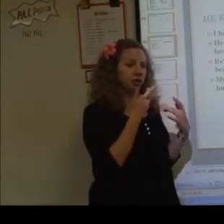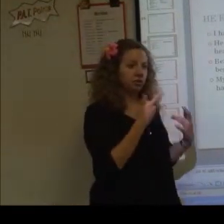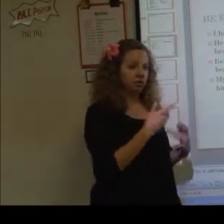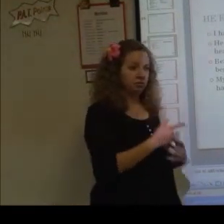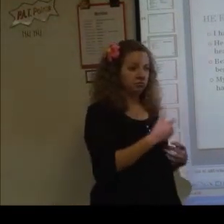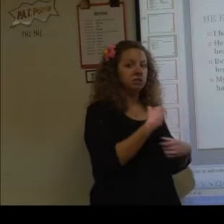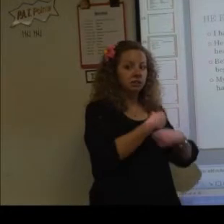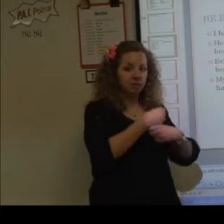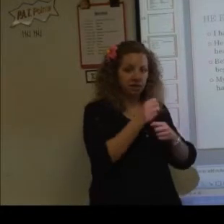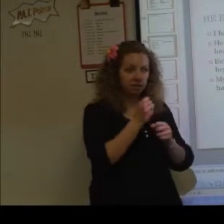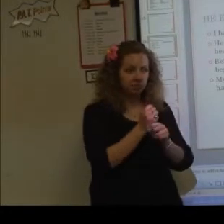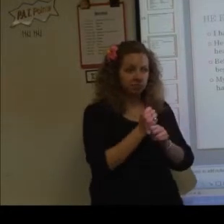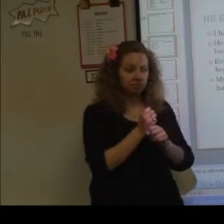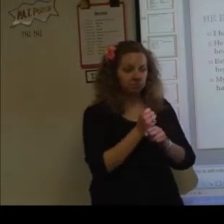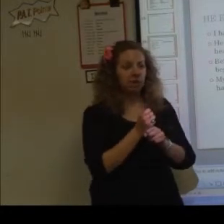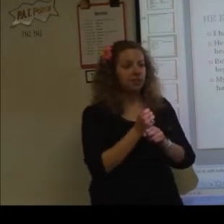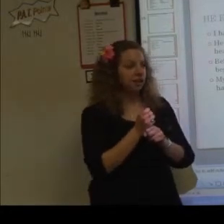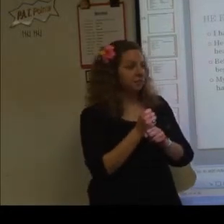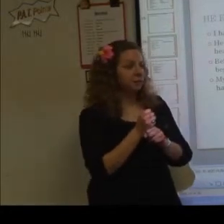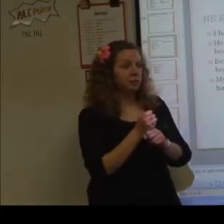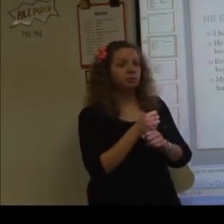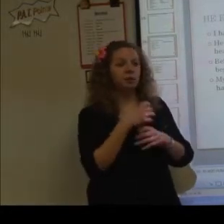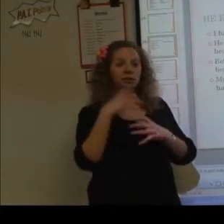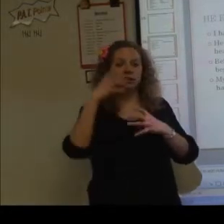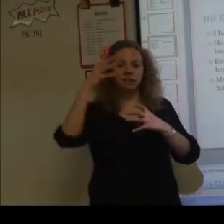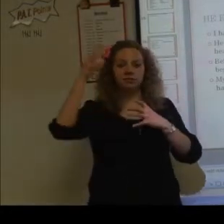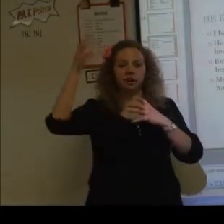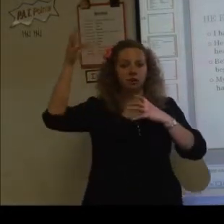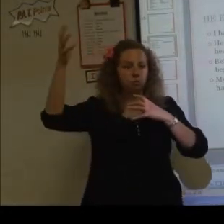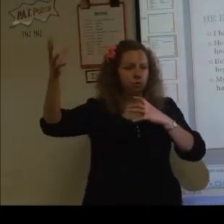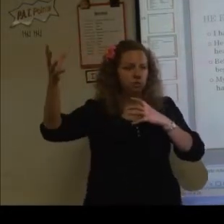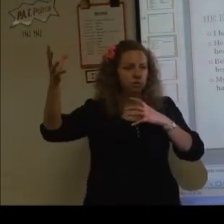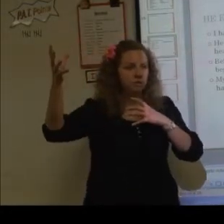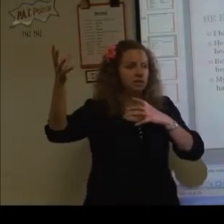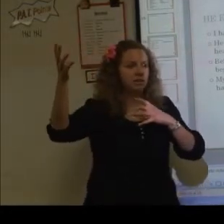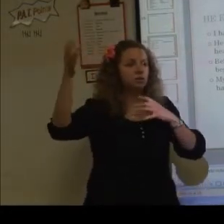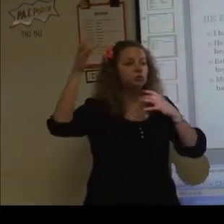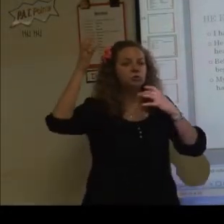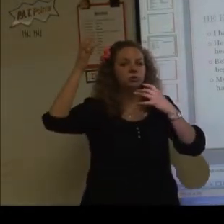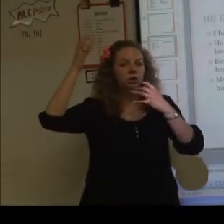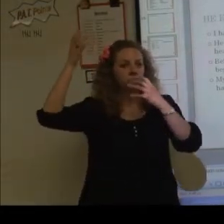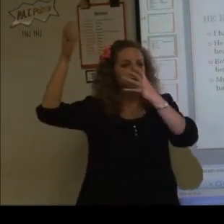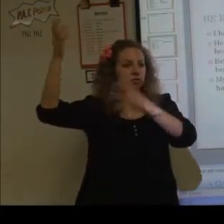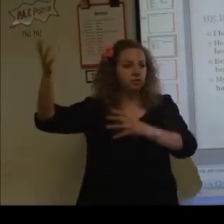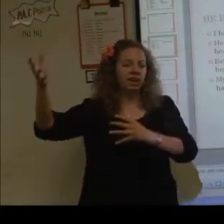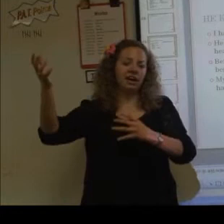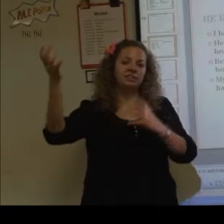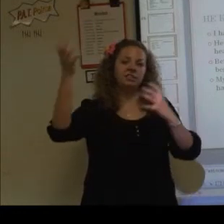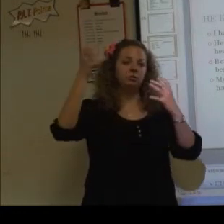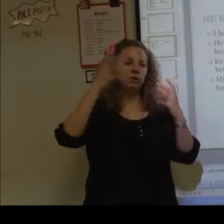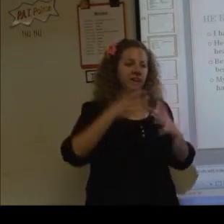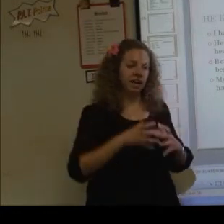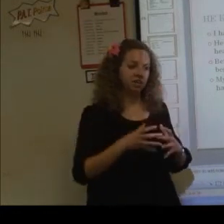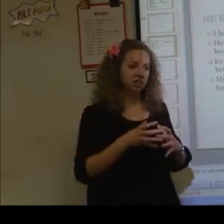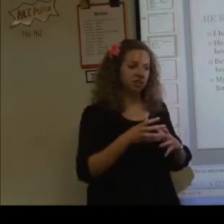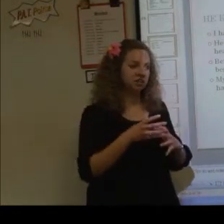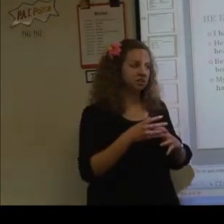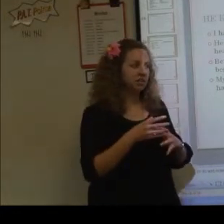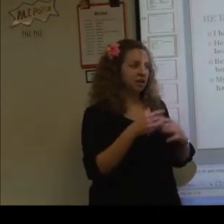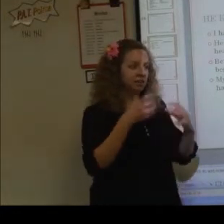heart He made. Okay, that fits because we already clarified who's doing the acting, what the action is, and then